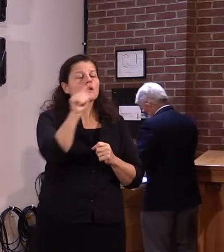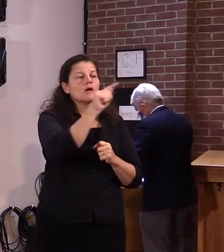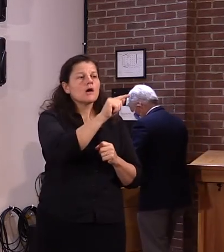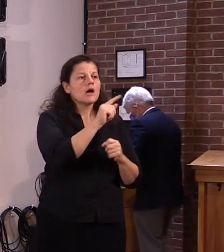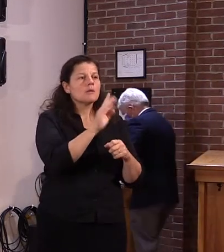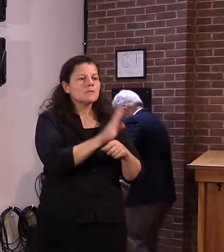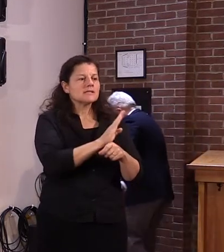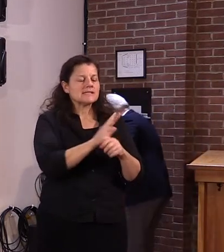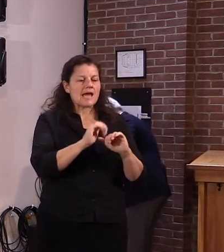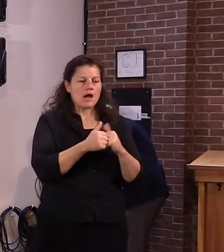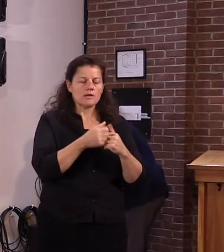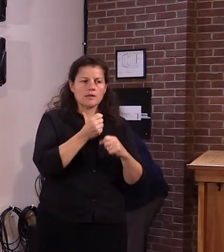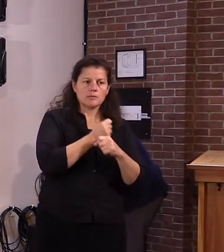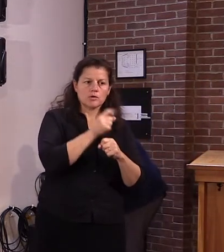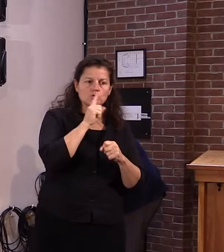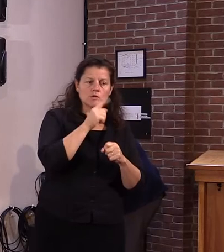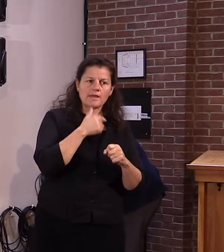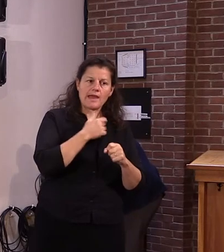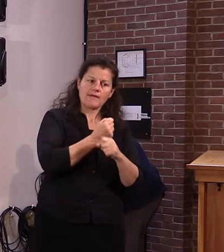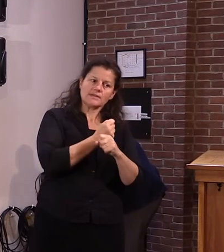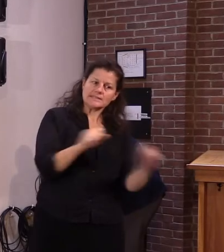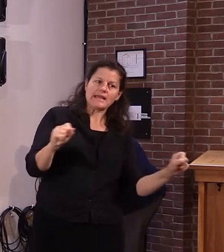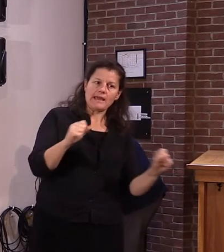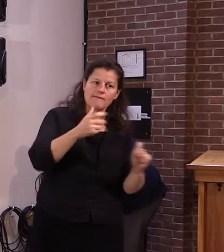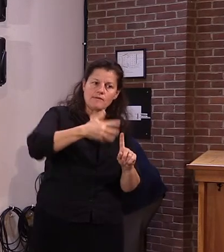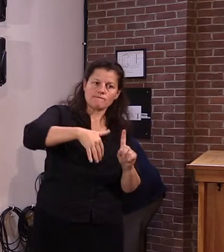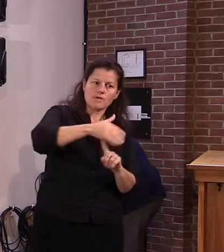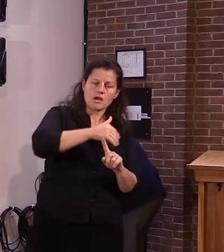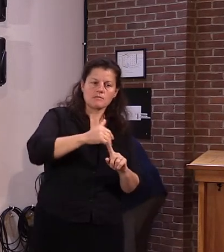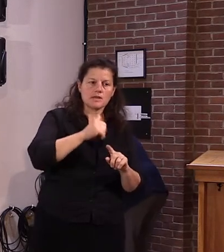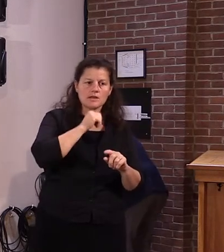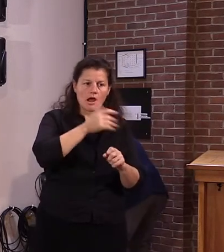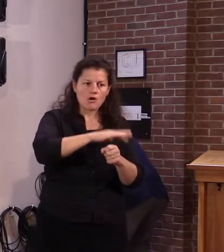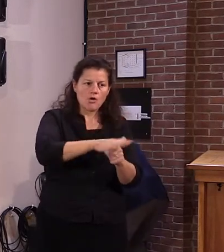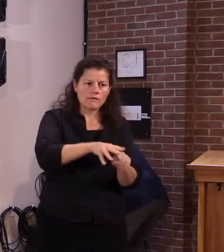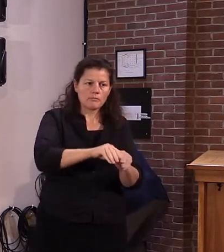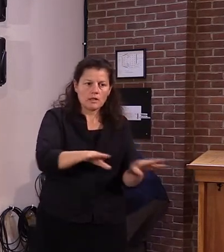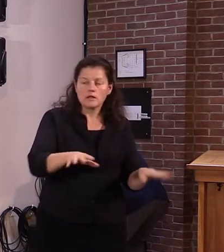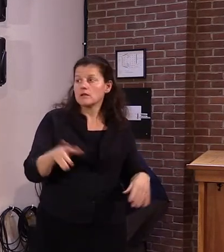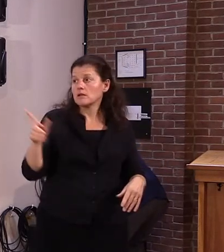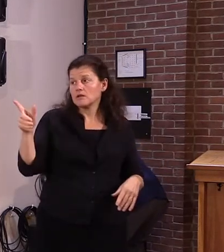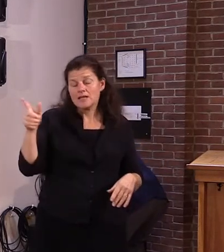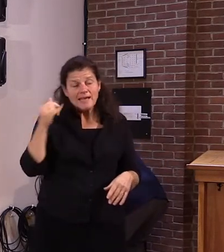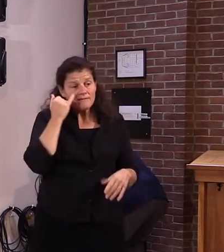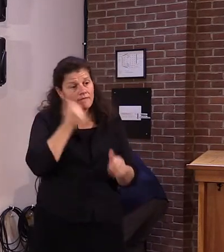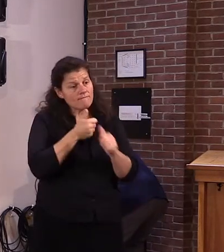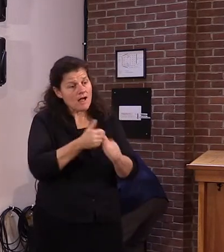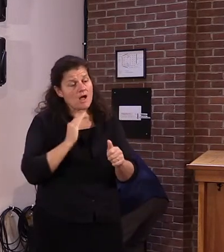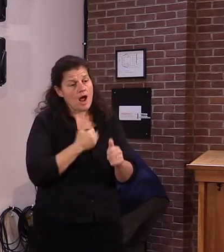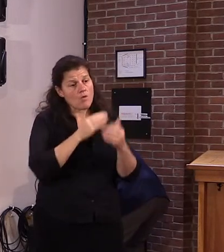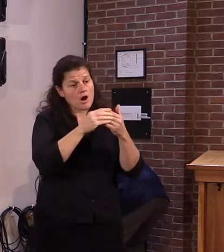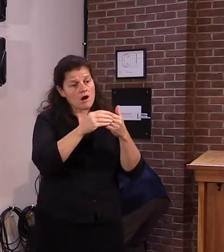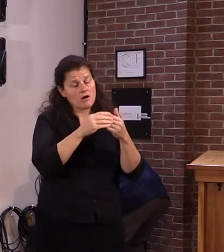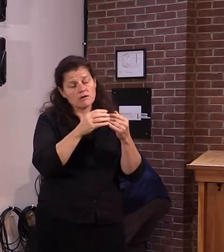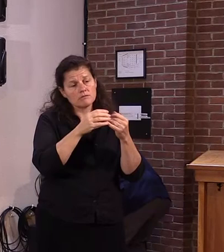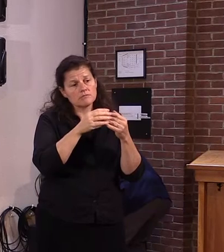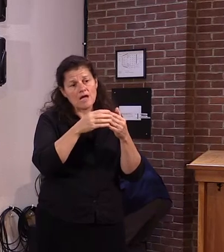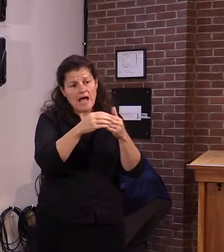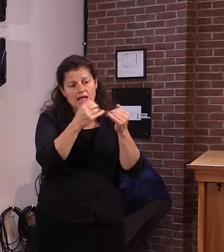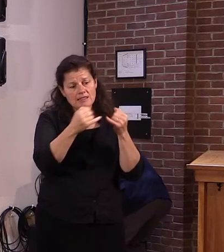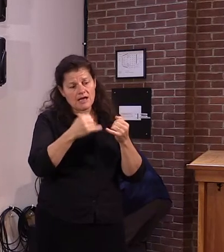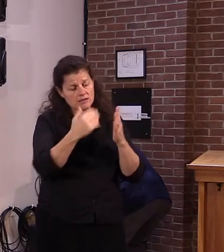and COVID-free environment? Well, by adhering to all the guidelines that we've laid out, they're really pretty simple in some